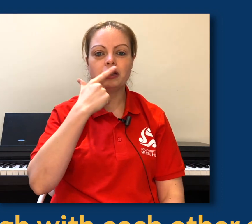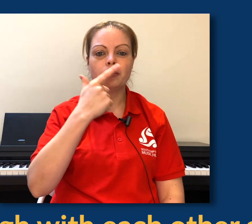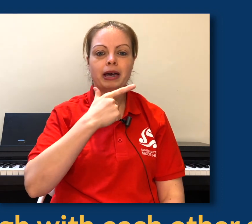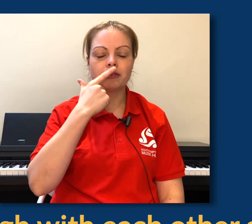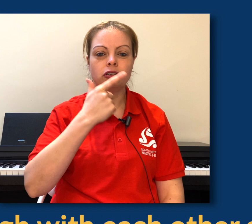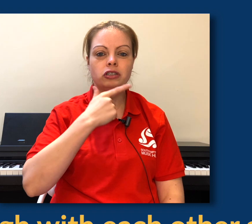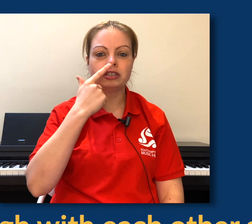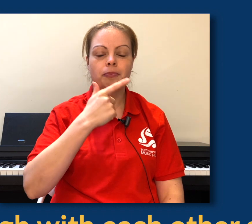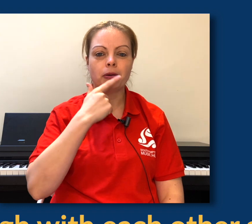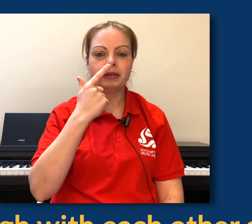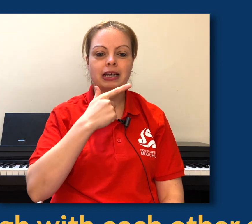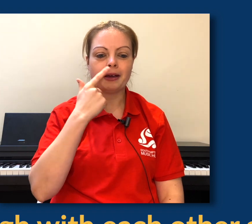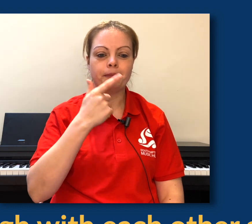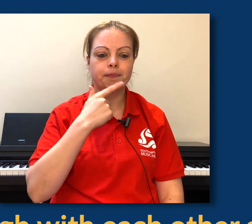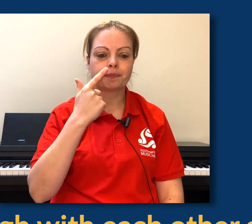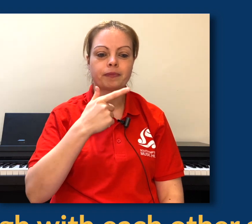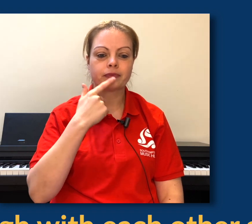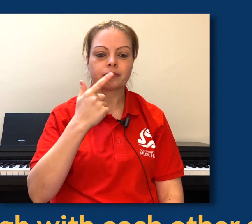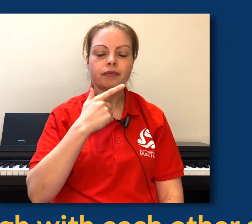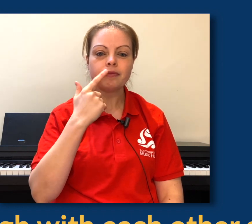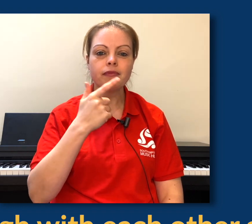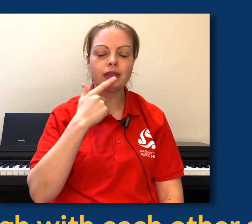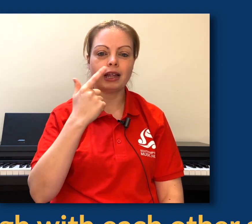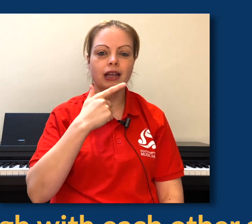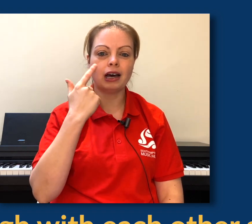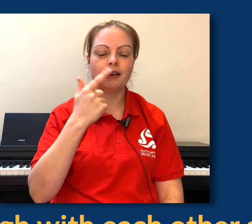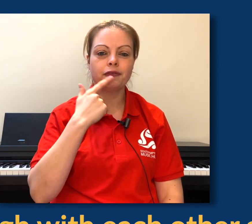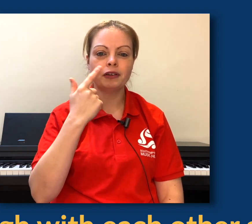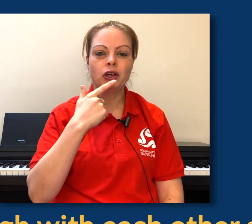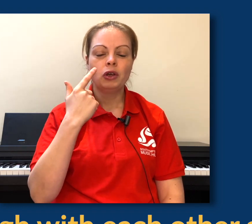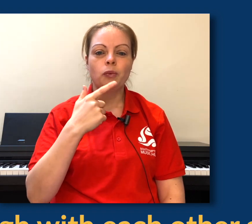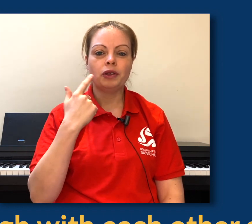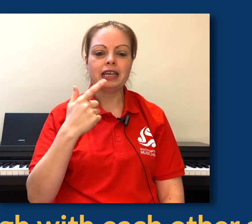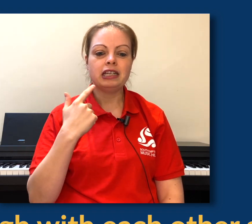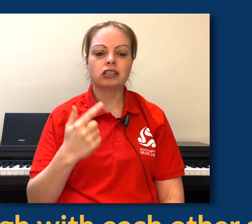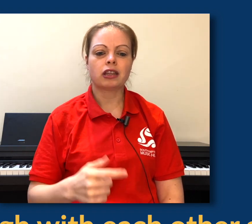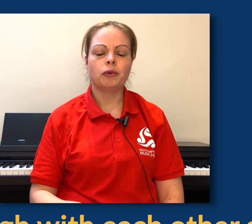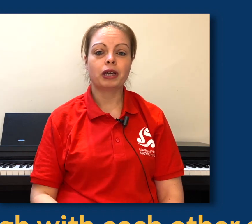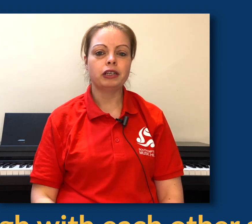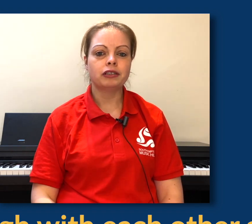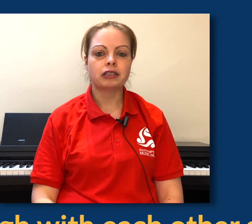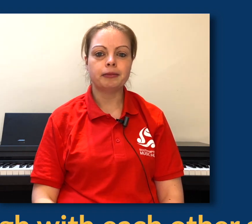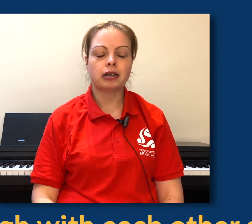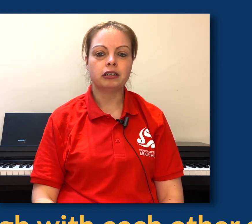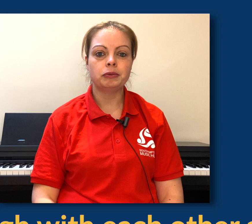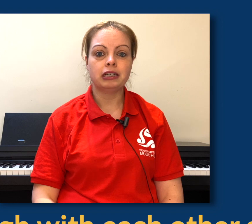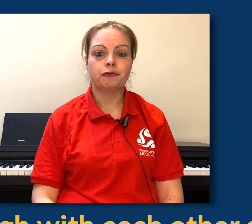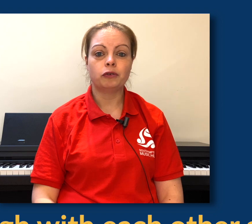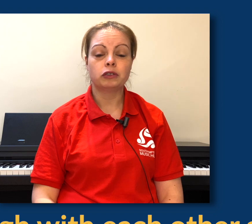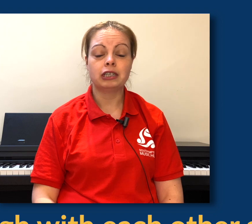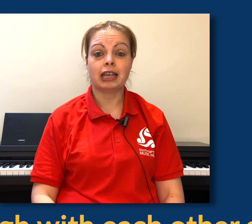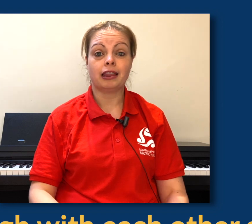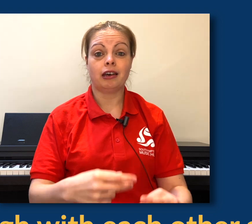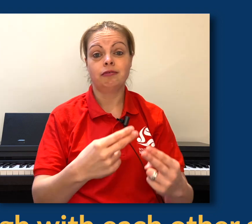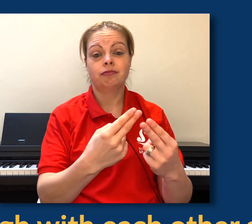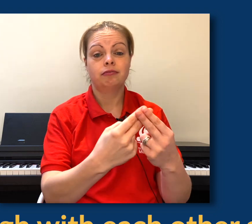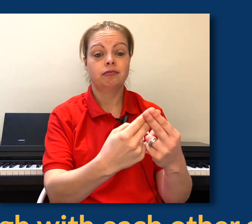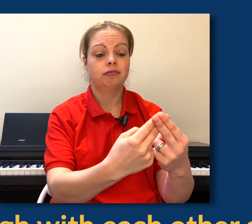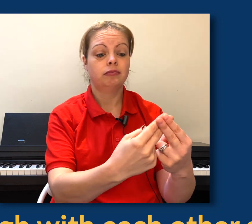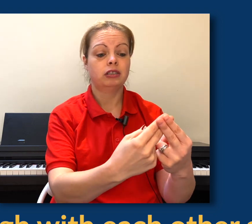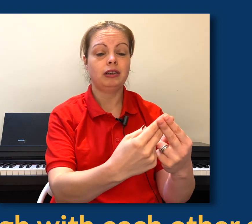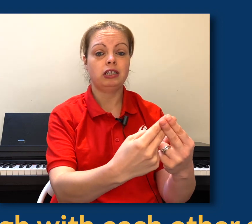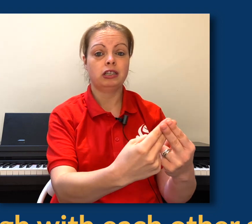going to go near your mouth and just jump up and down. And laugh with each other. We're going to use the same sign as we did for